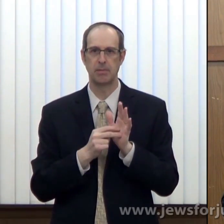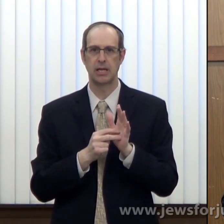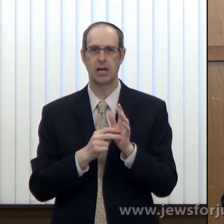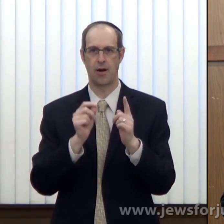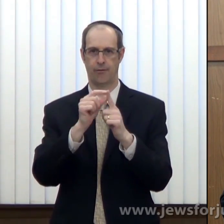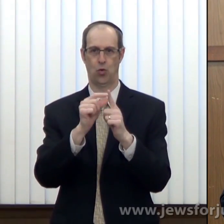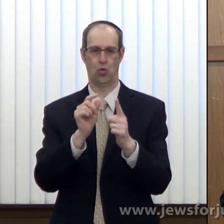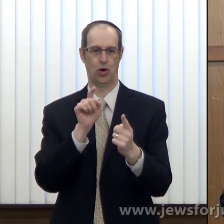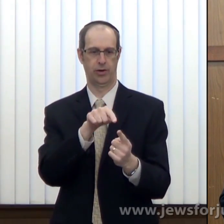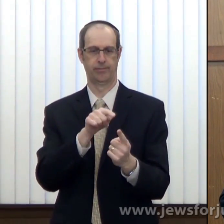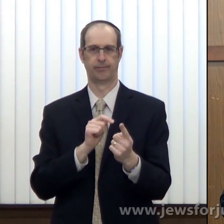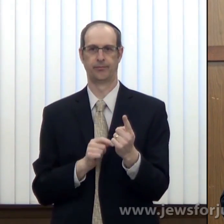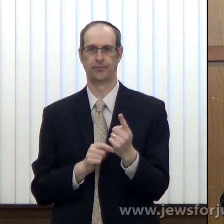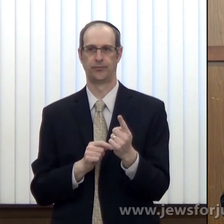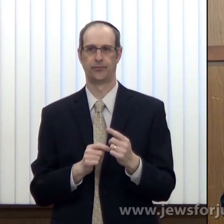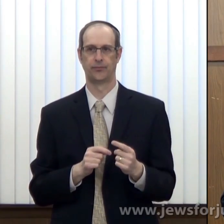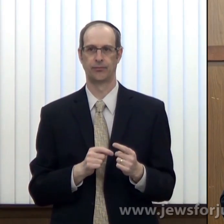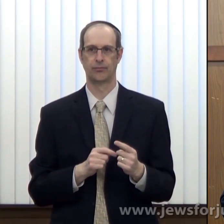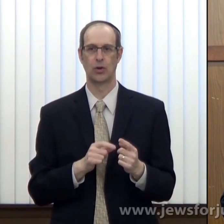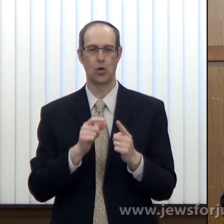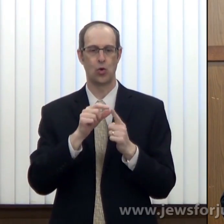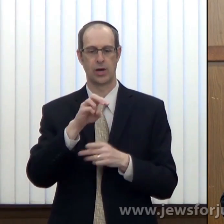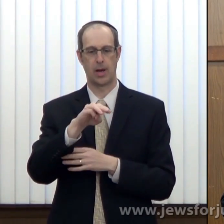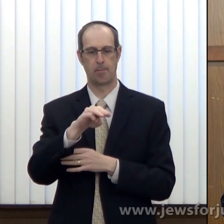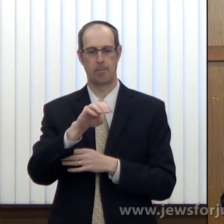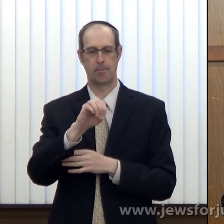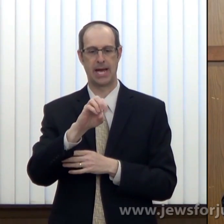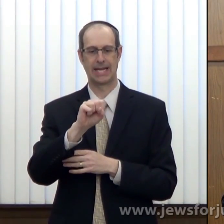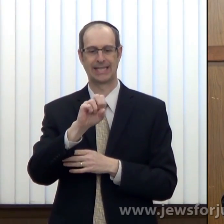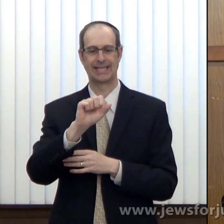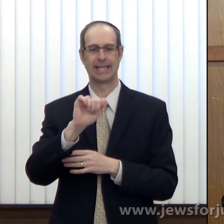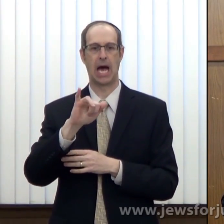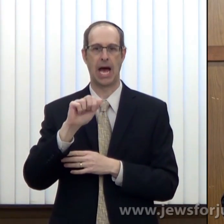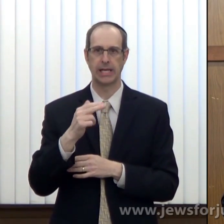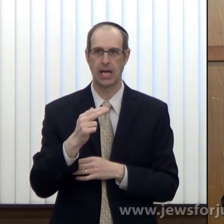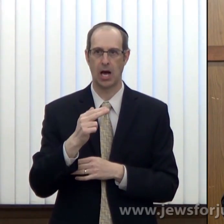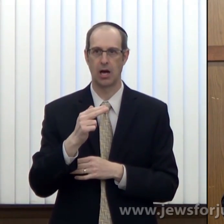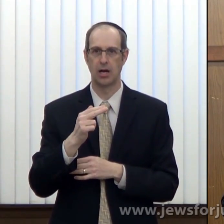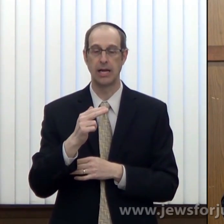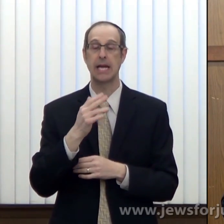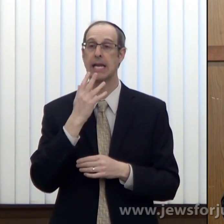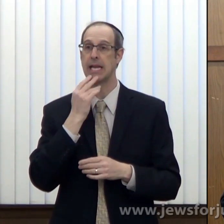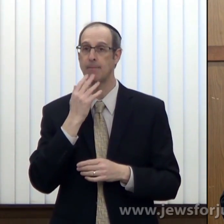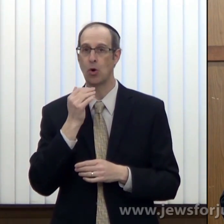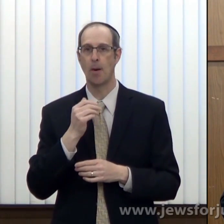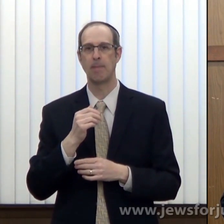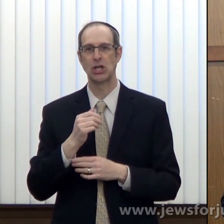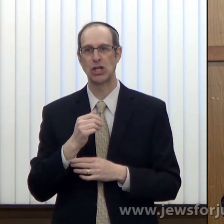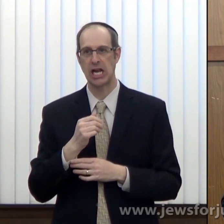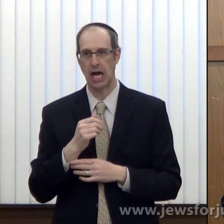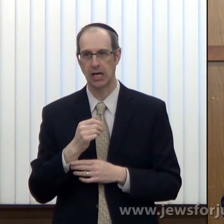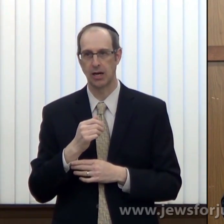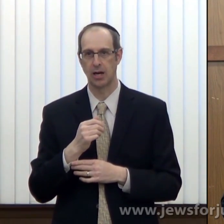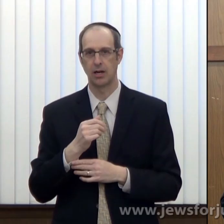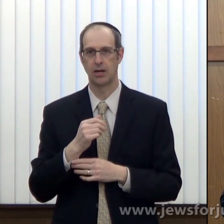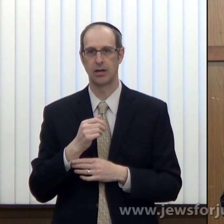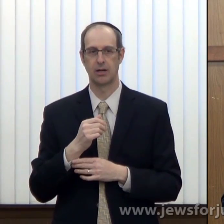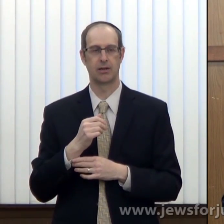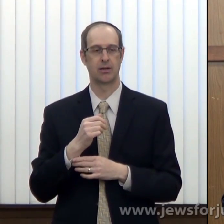word. The word Messiah in Hebrew is Mashiach.